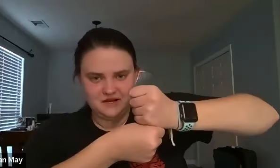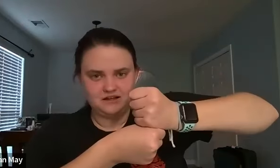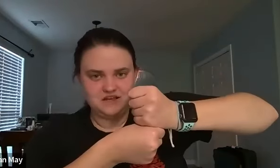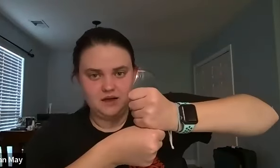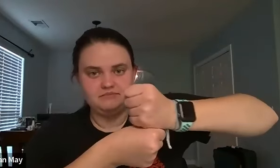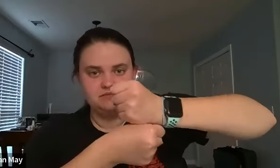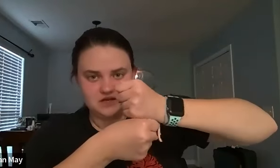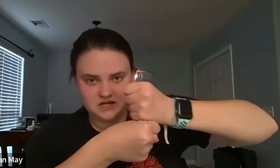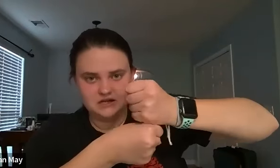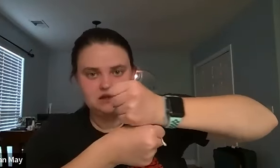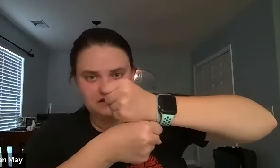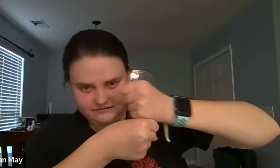on top, coffee.